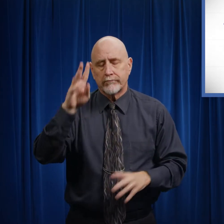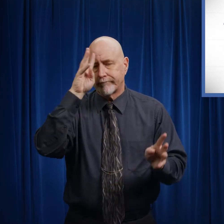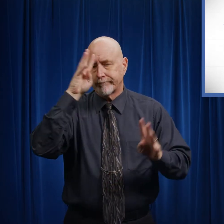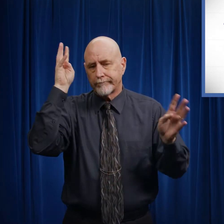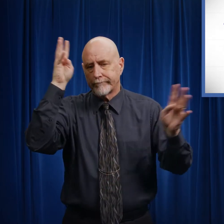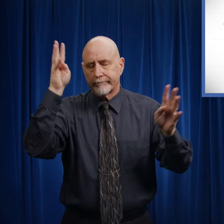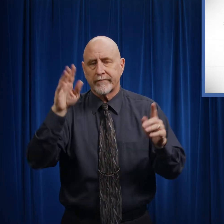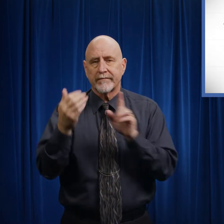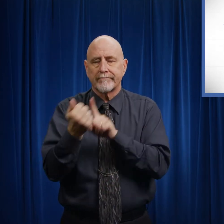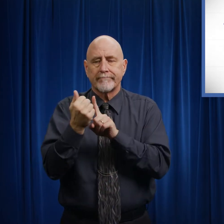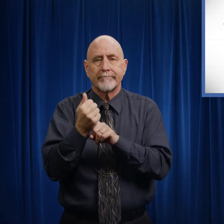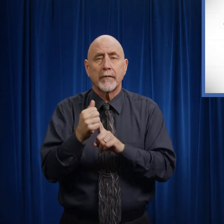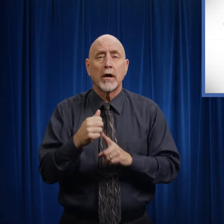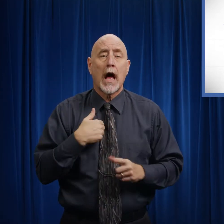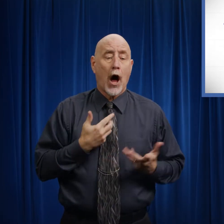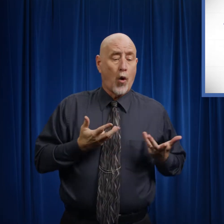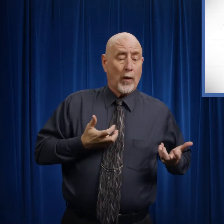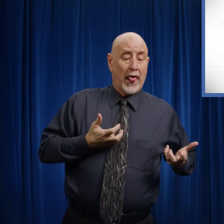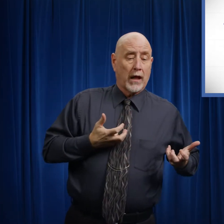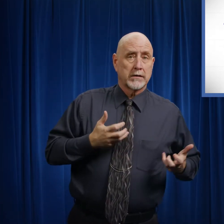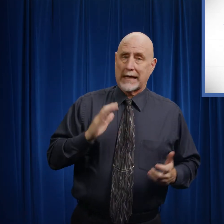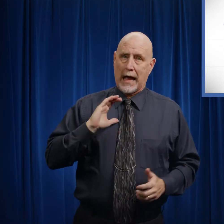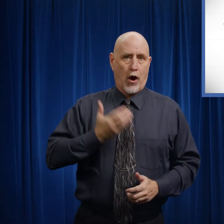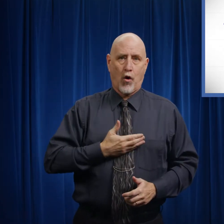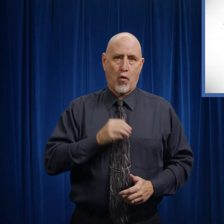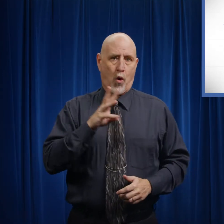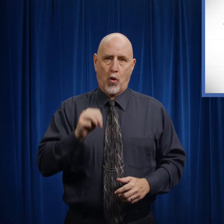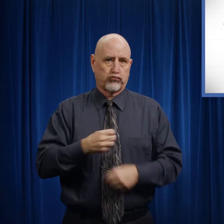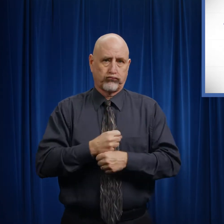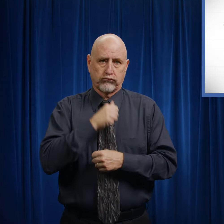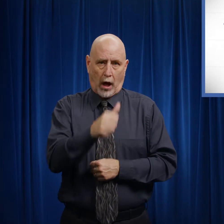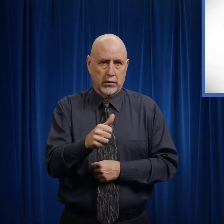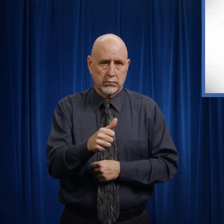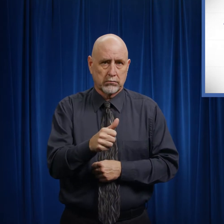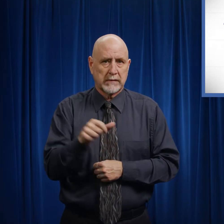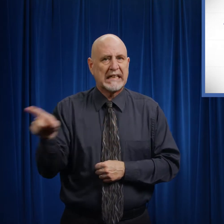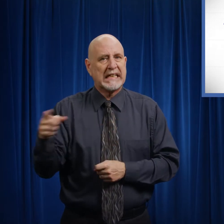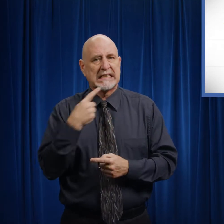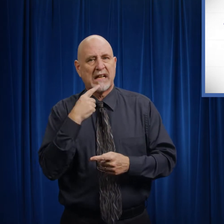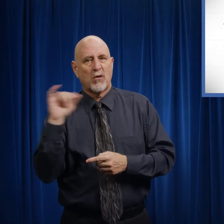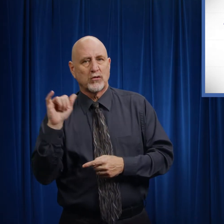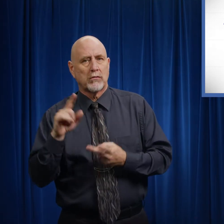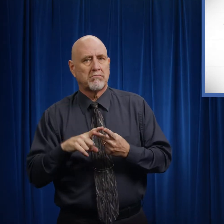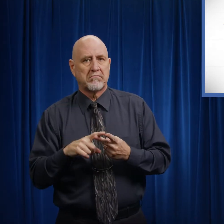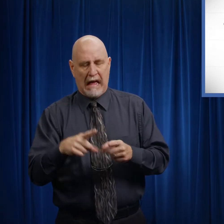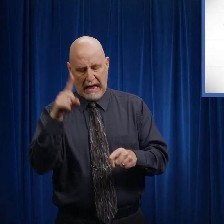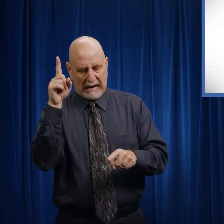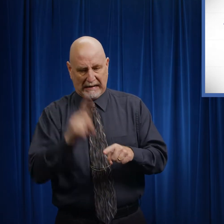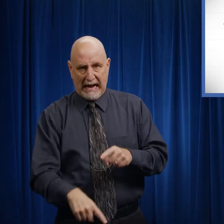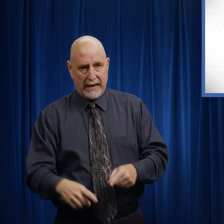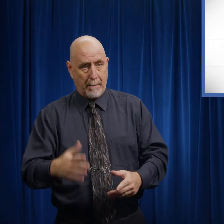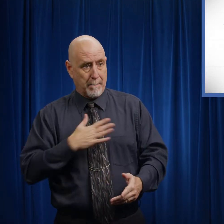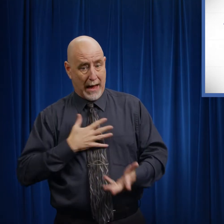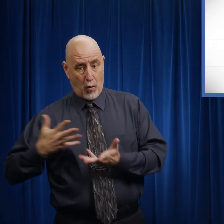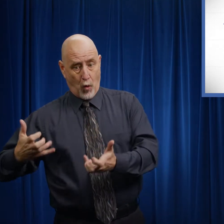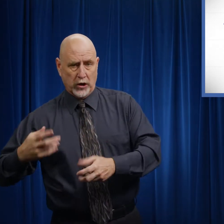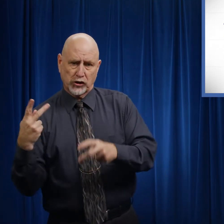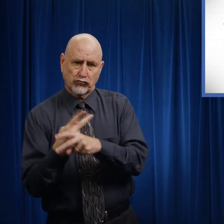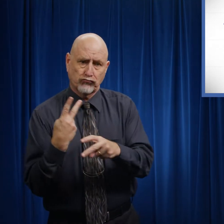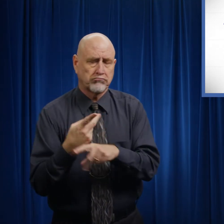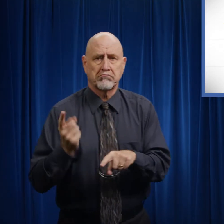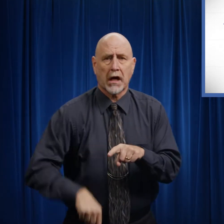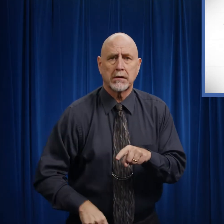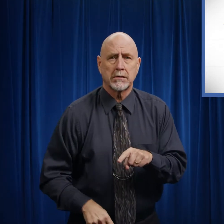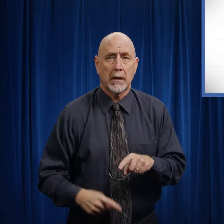an illusion. Our wills are simply not of our own making." He further stated, "I cannot determine